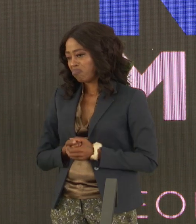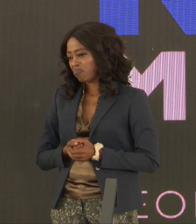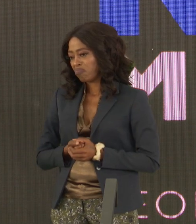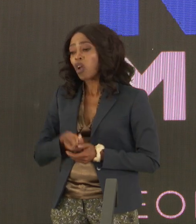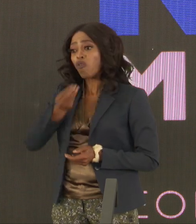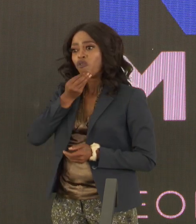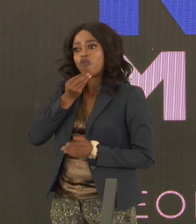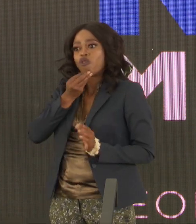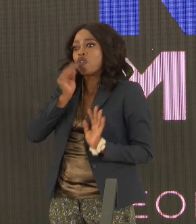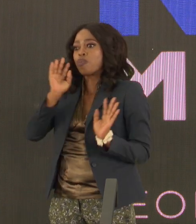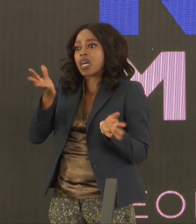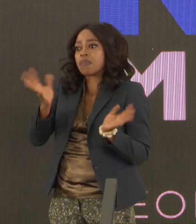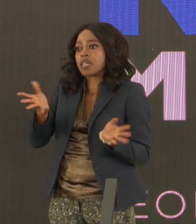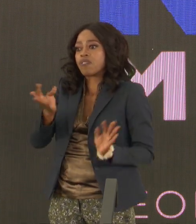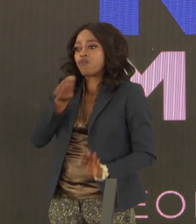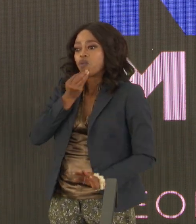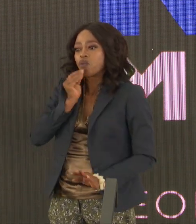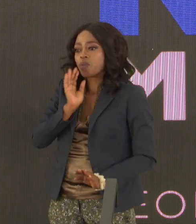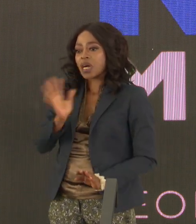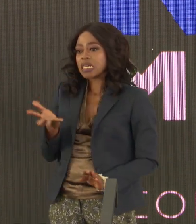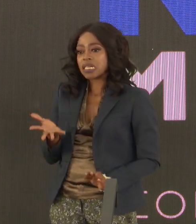Food, just food.